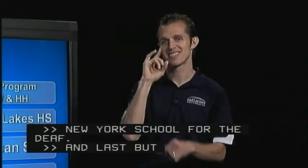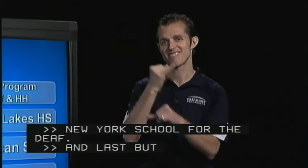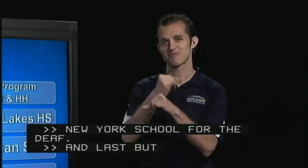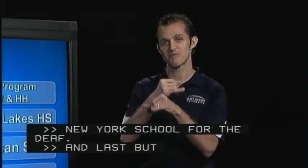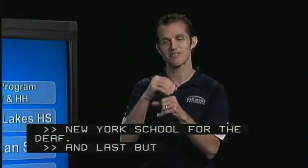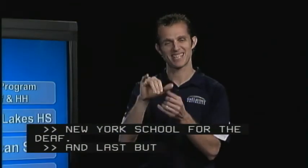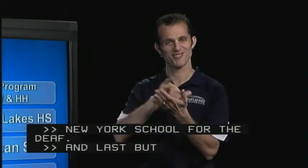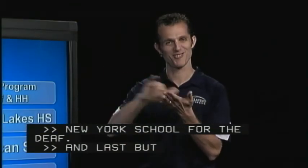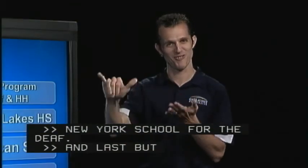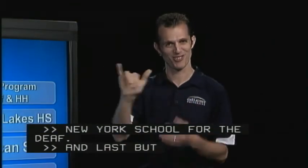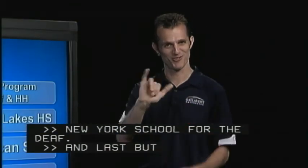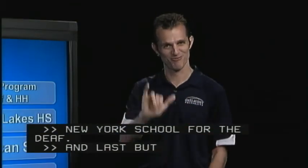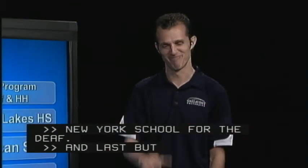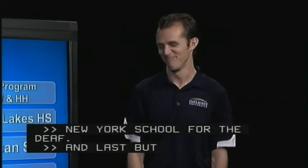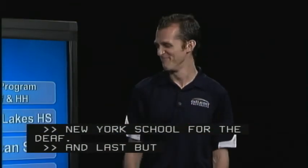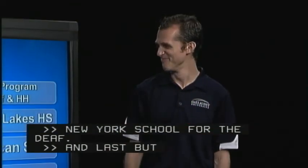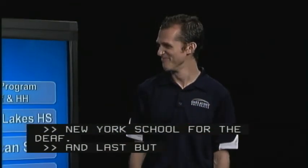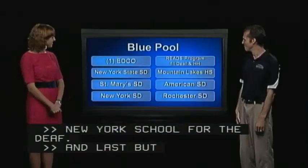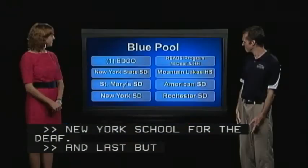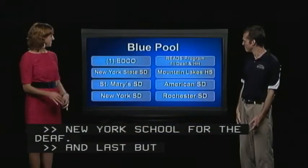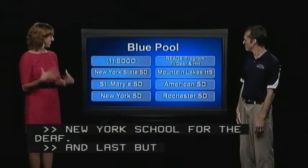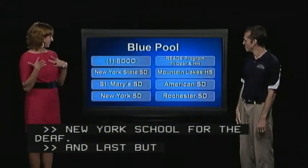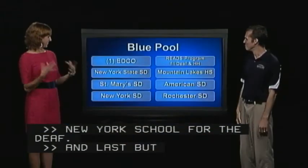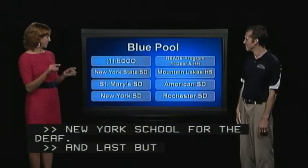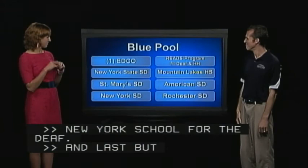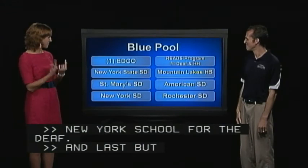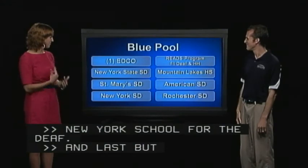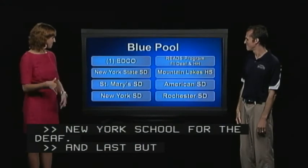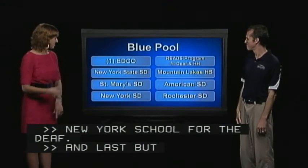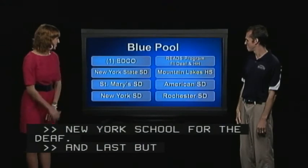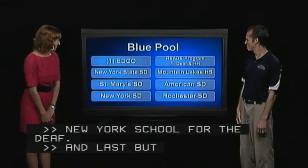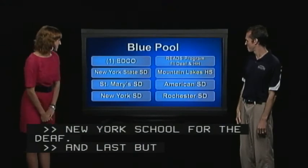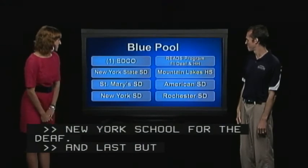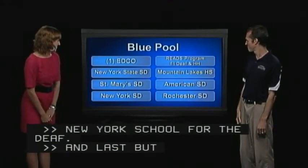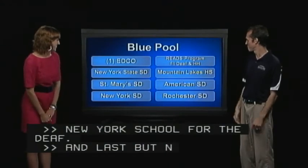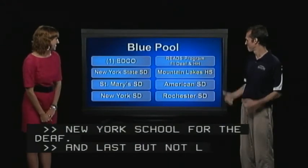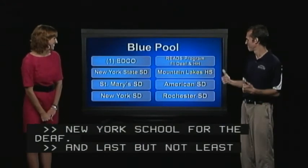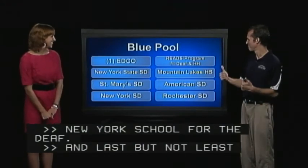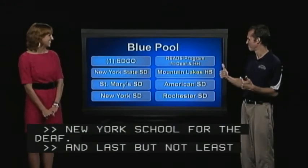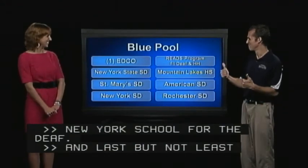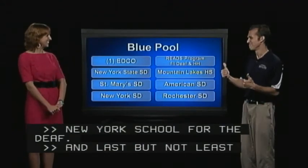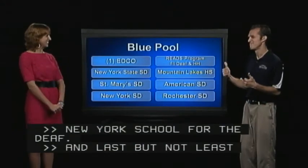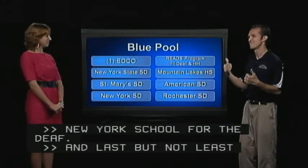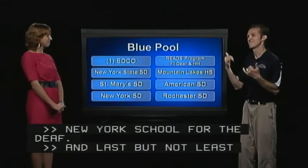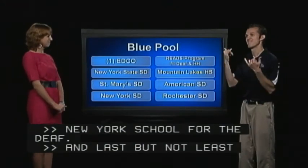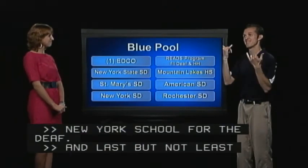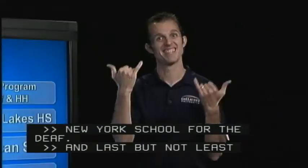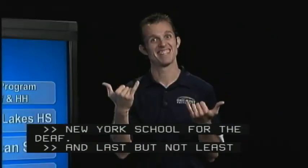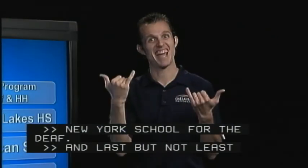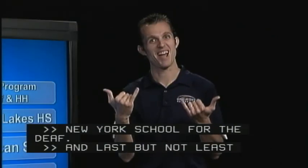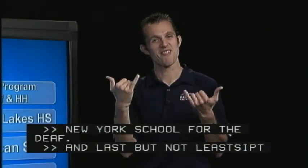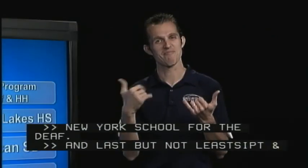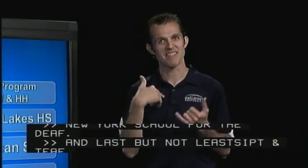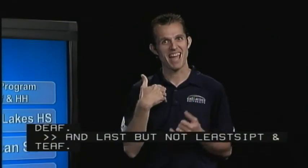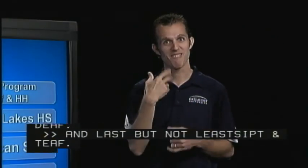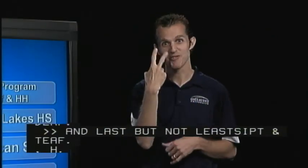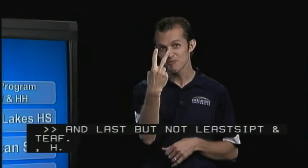Rochester School for the Deaf in New York too. A very interesting group. Great.